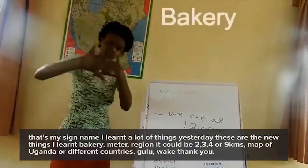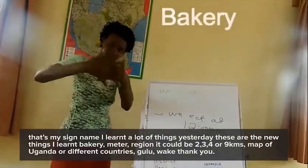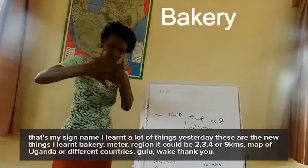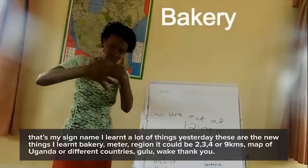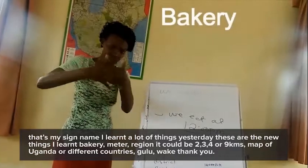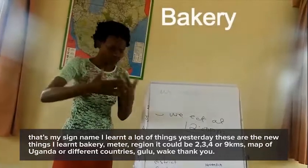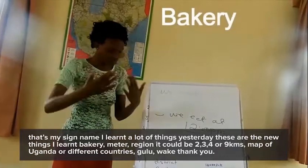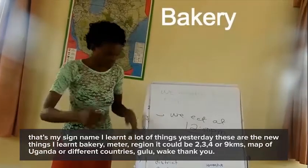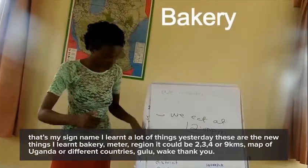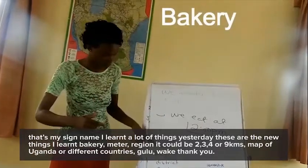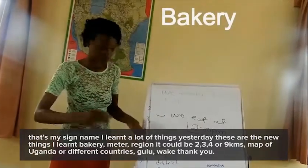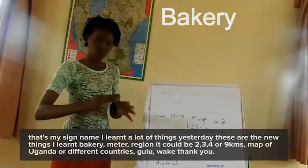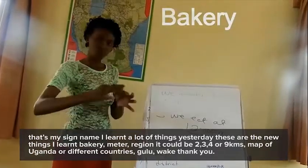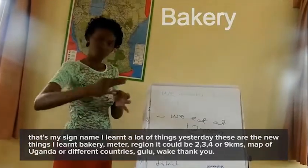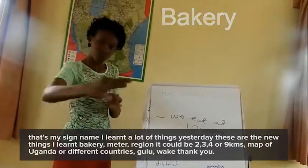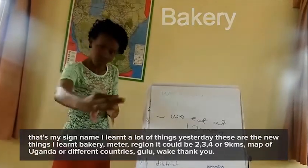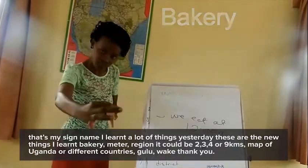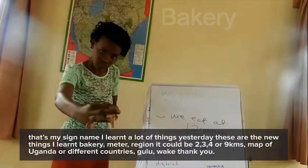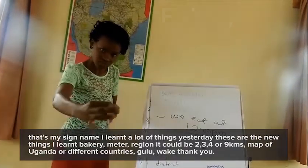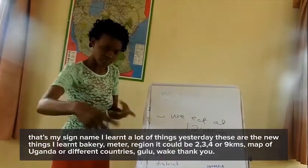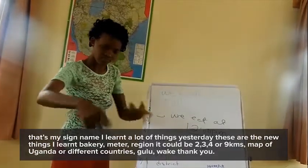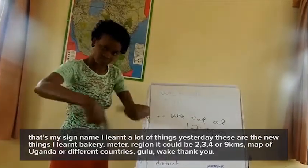learned. Bakery, meter,